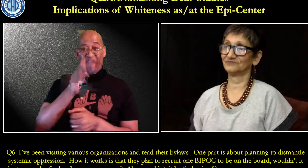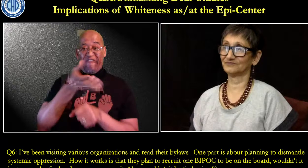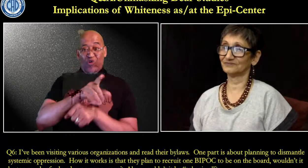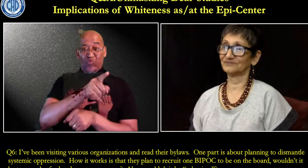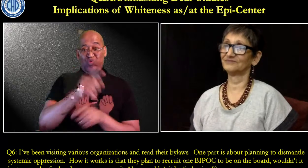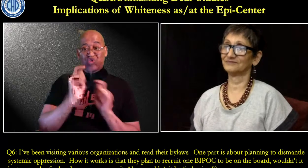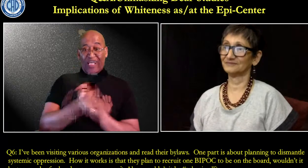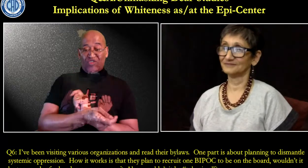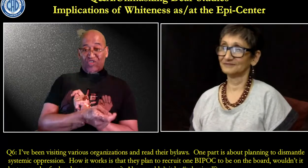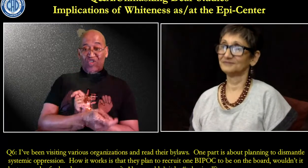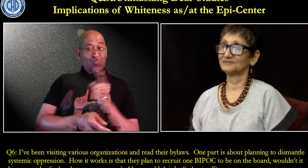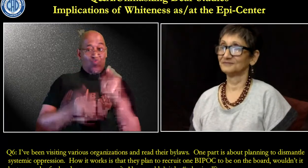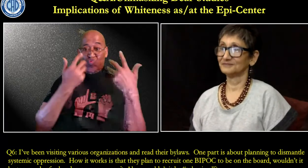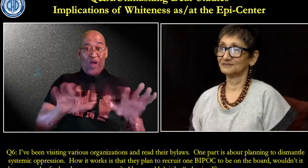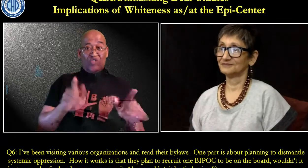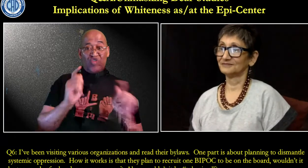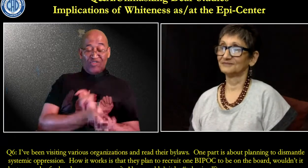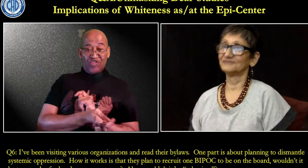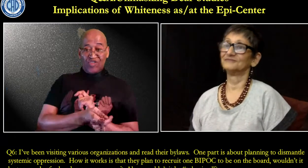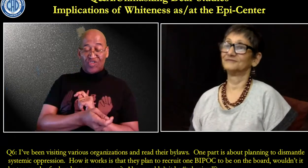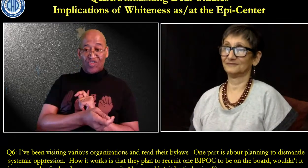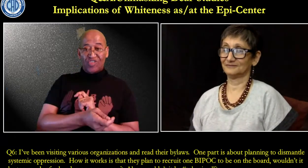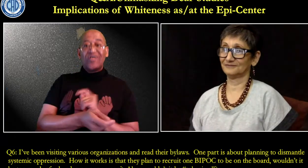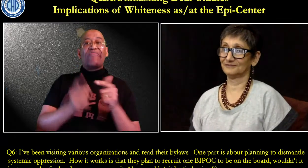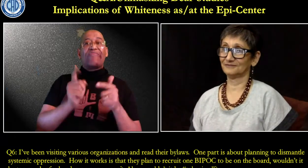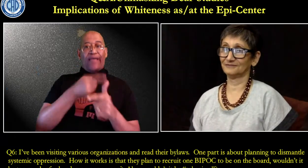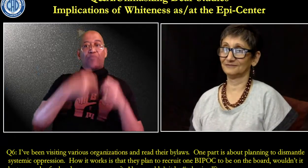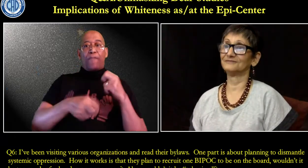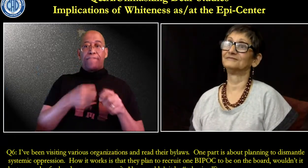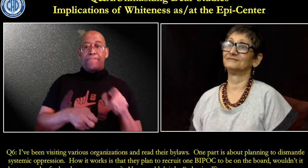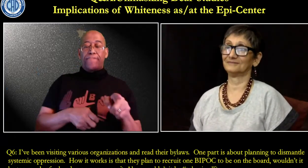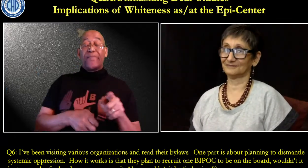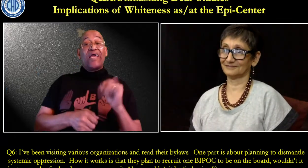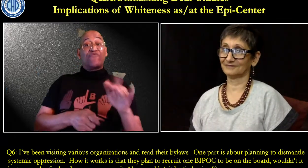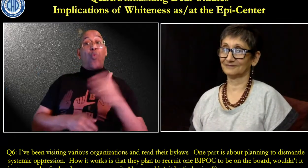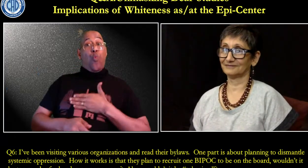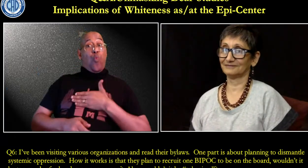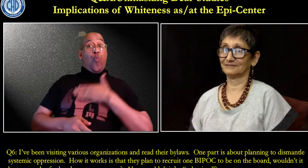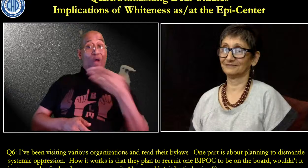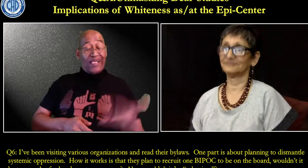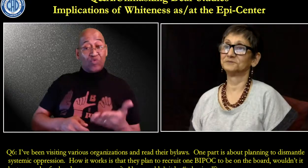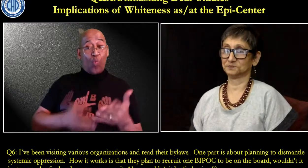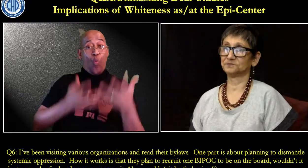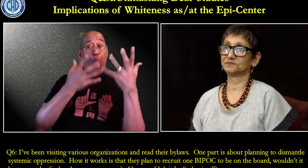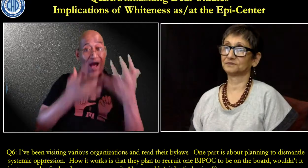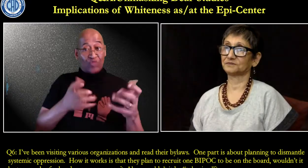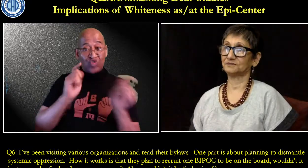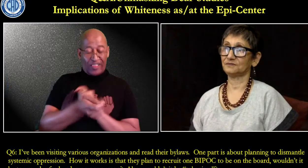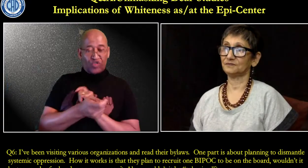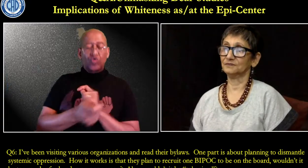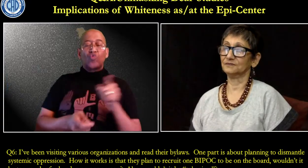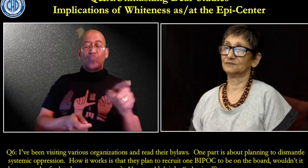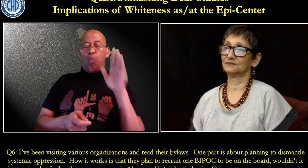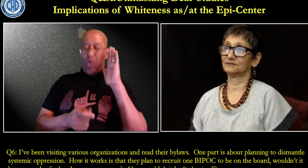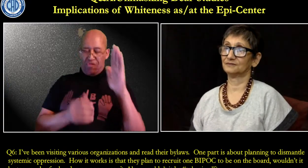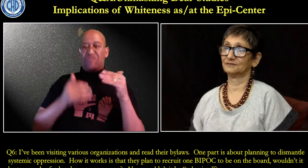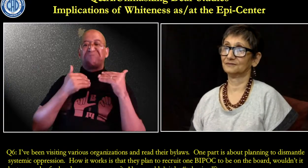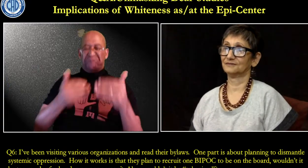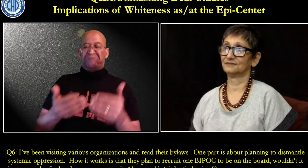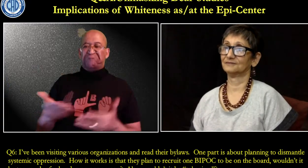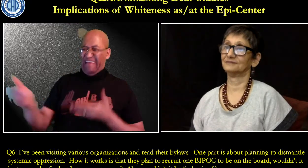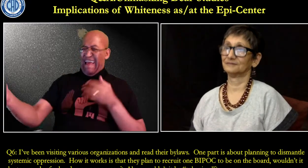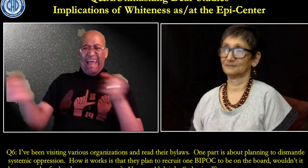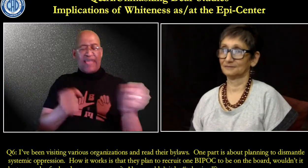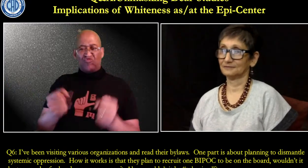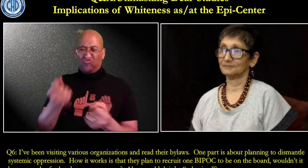sense, afraid of it. But that's going to force the change. And without it, there won't be it. But they have to be